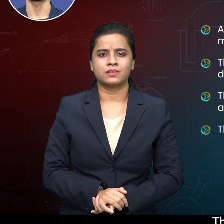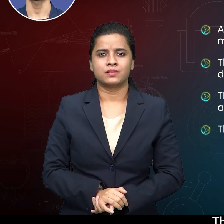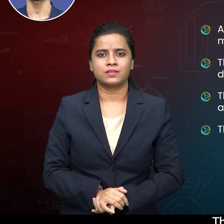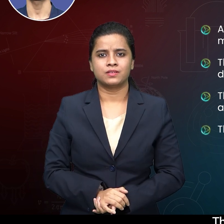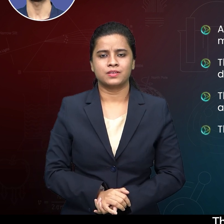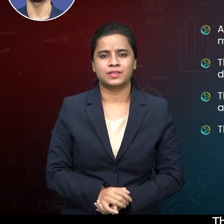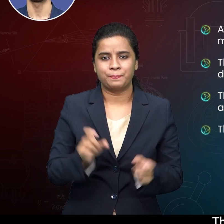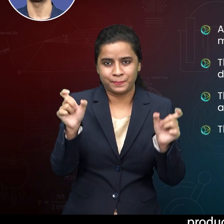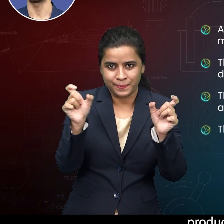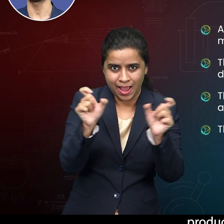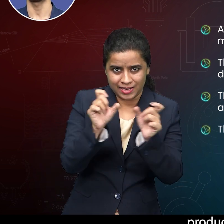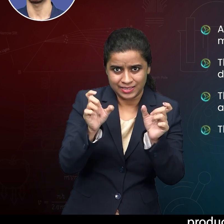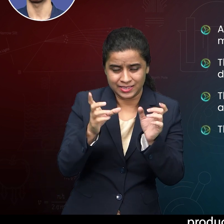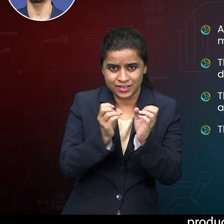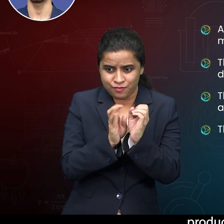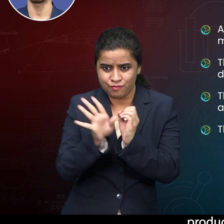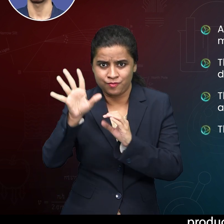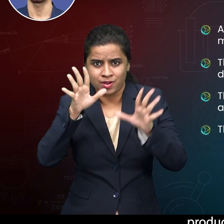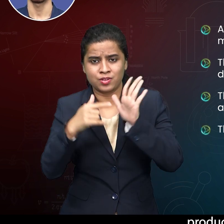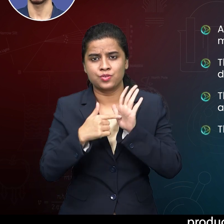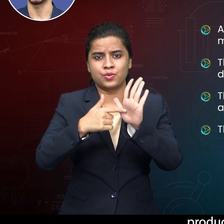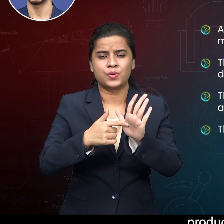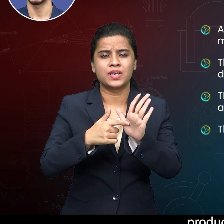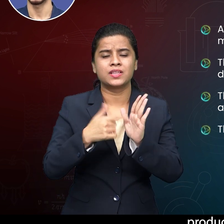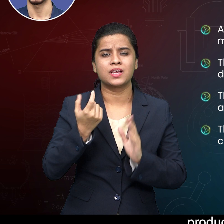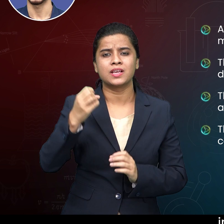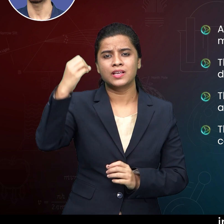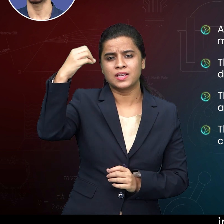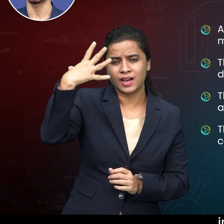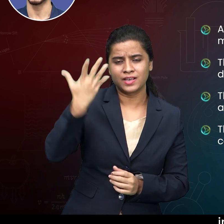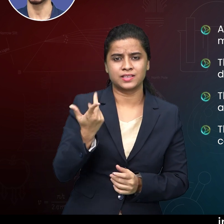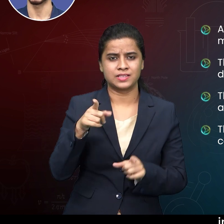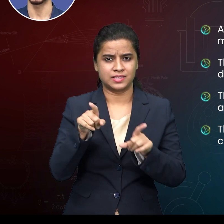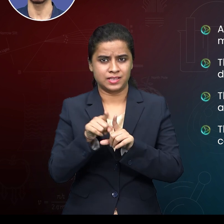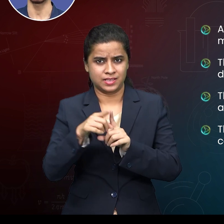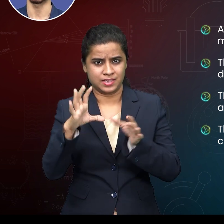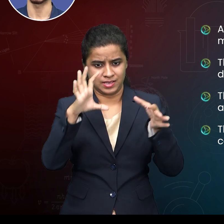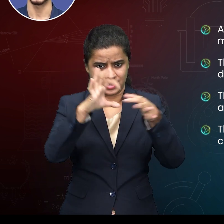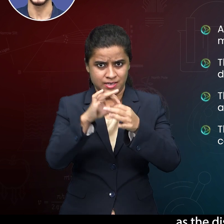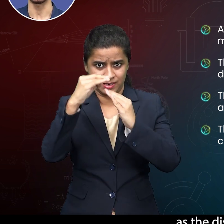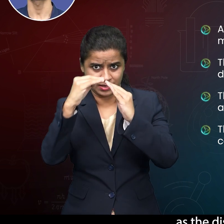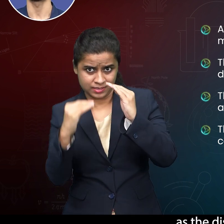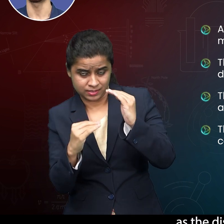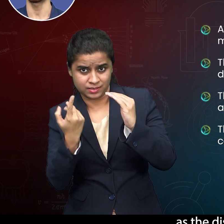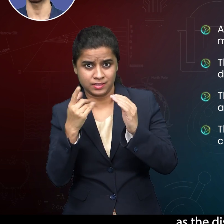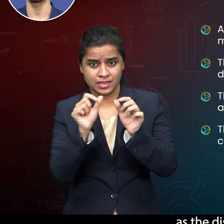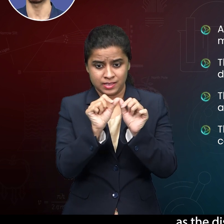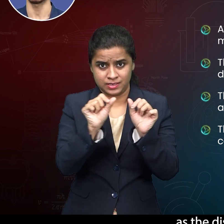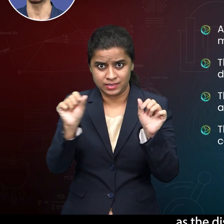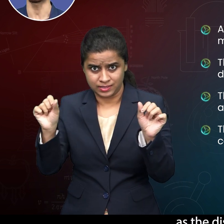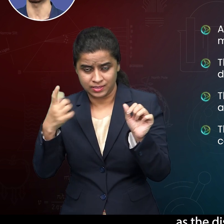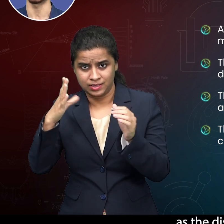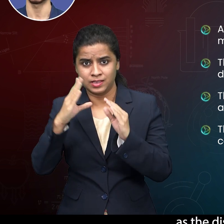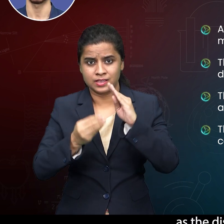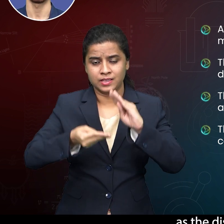The magnetic field produced by a given current in the conductor decreases as the distance from